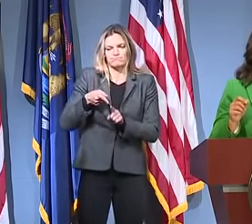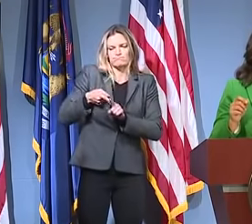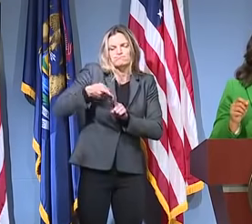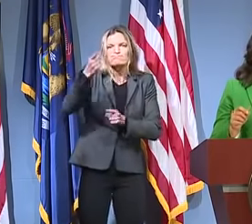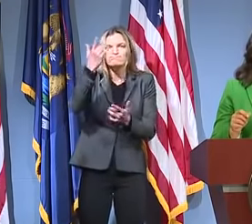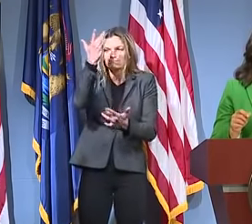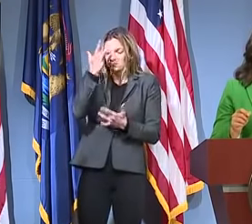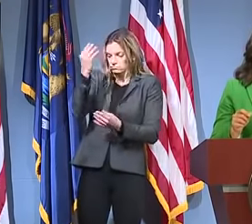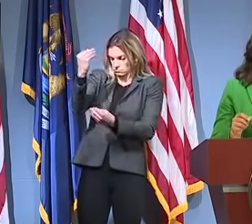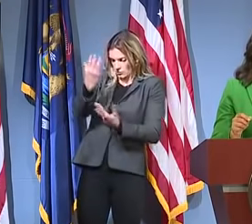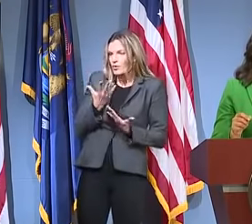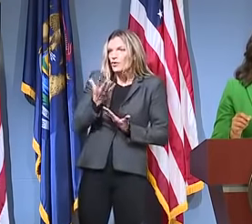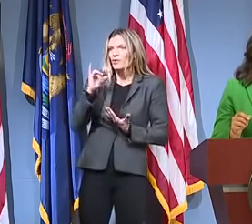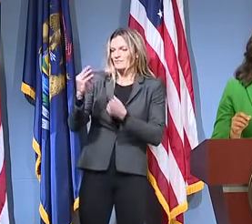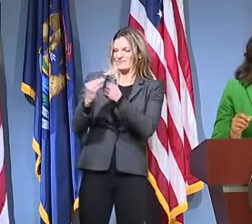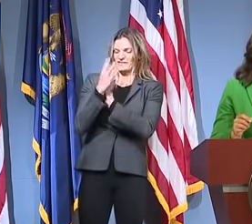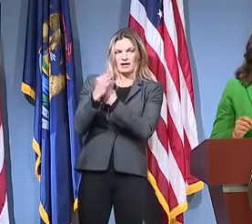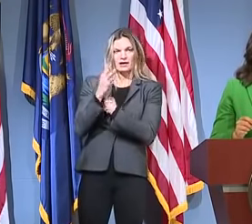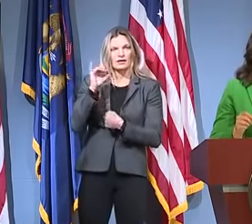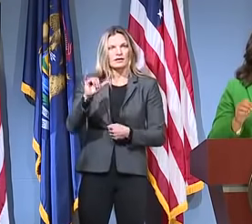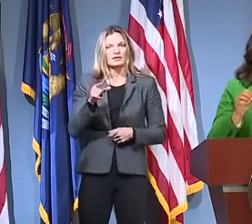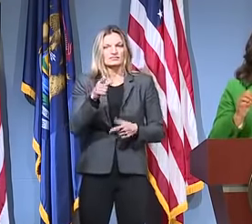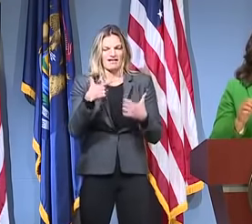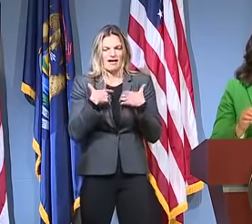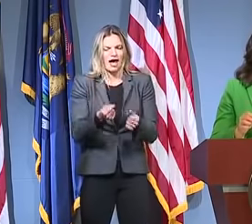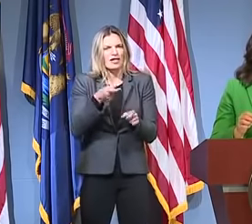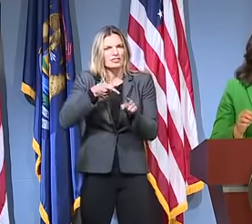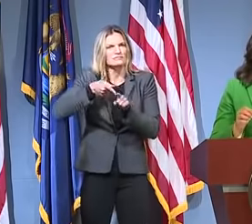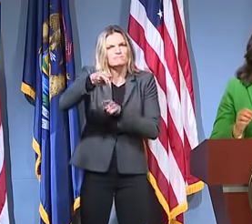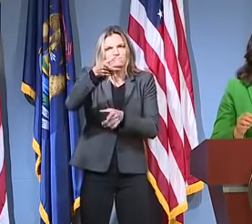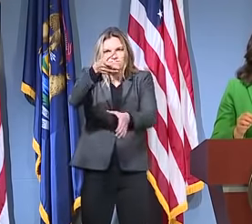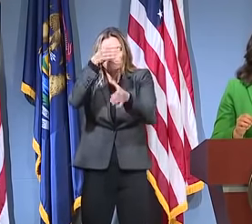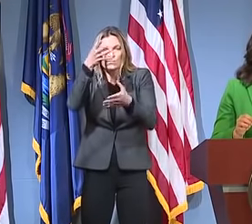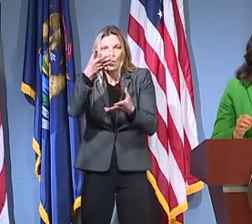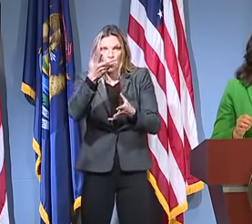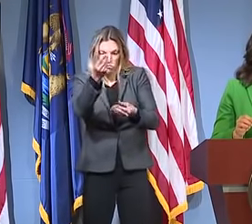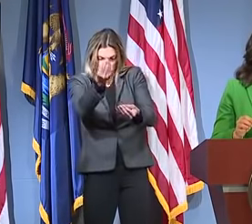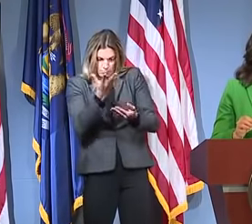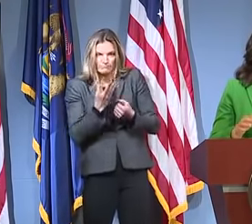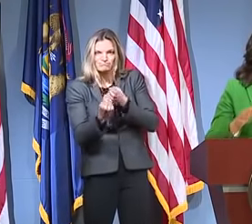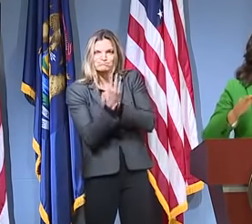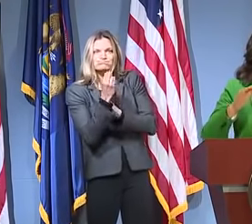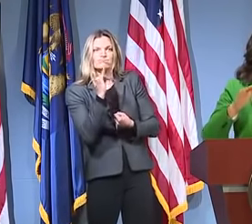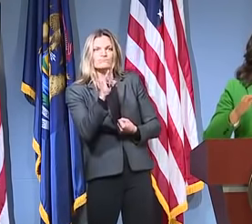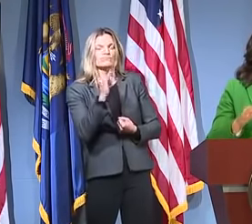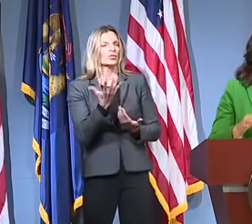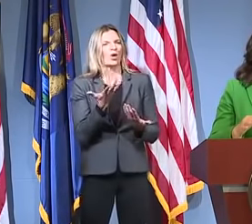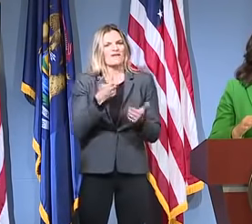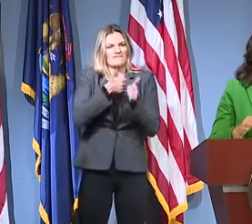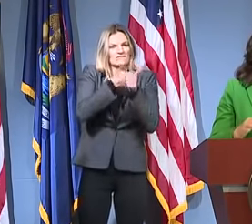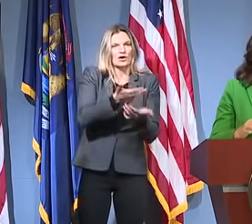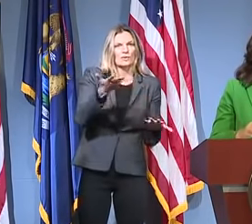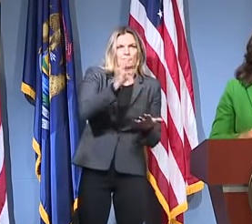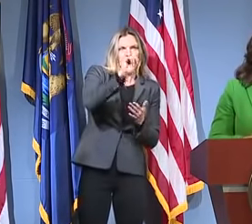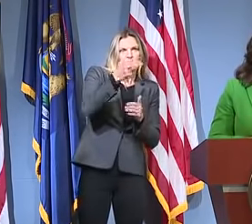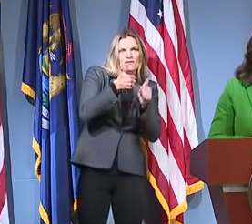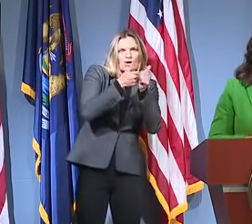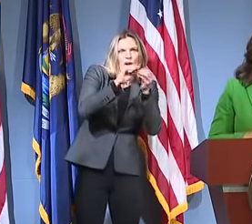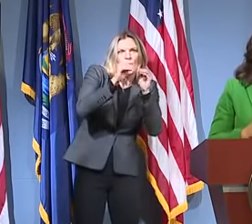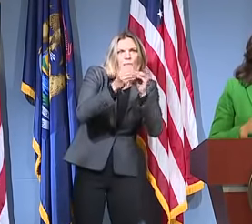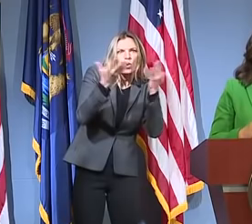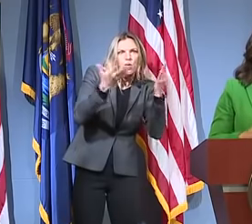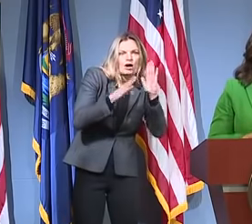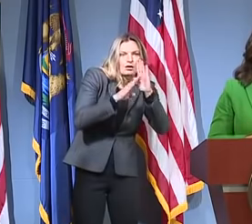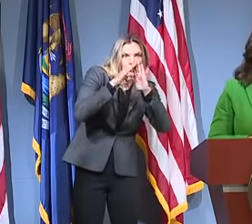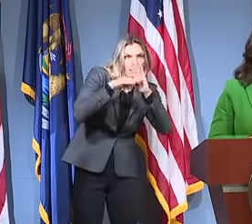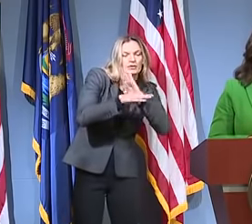best public health counsel, understanding the numbers and what we were seeing in Michigan to try to push those numbers down.